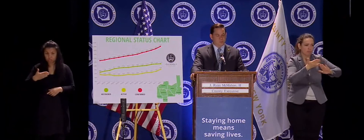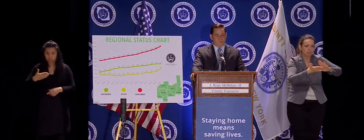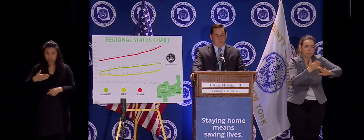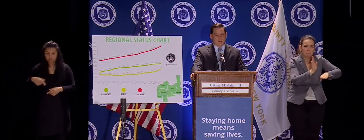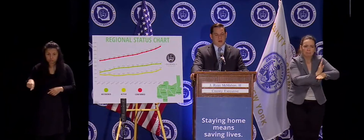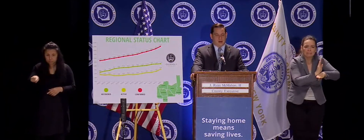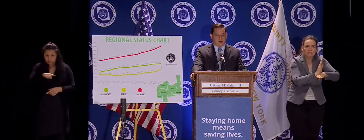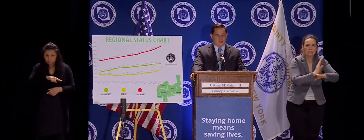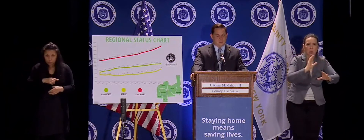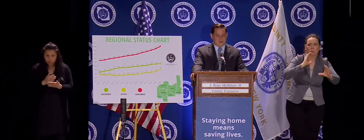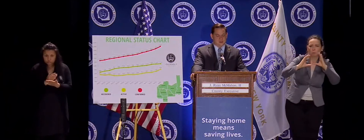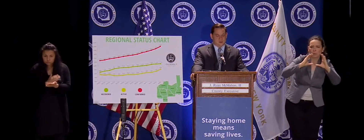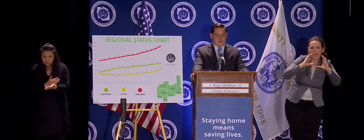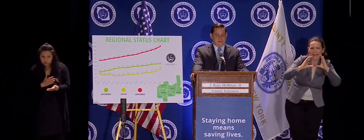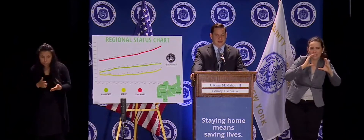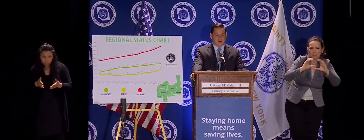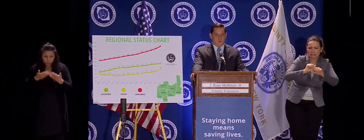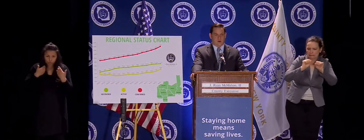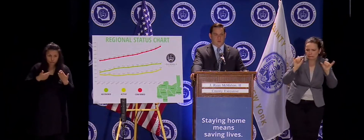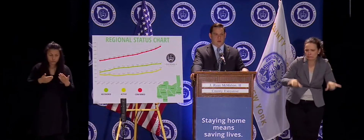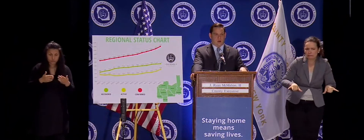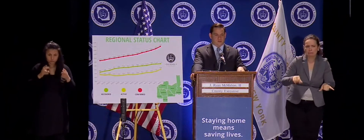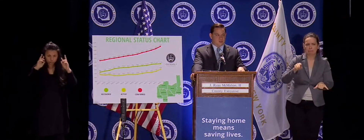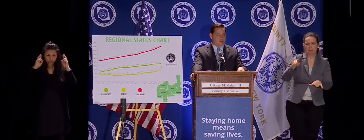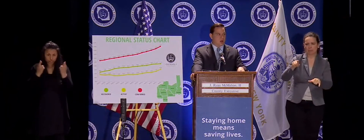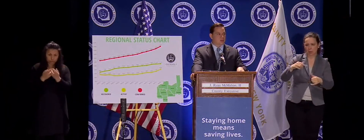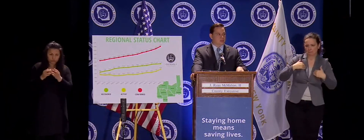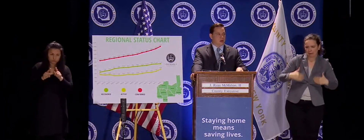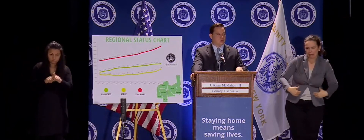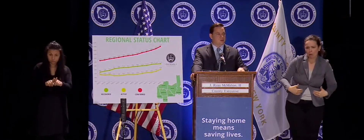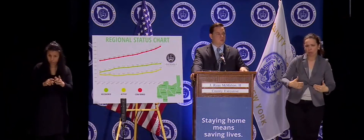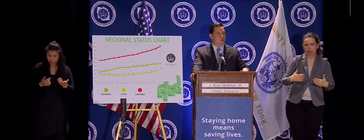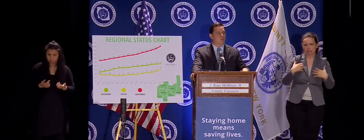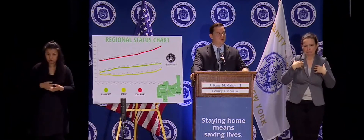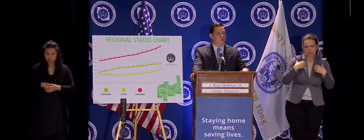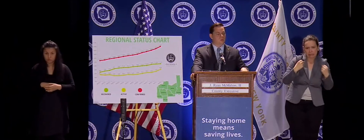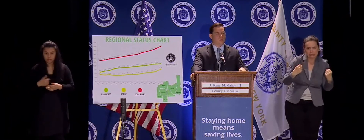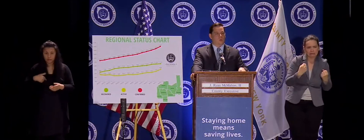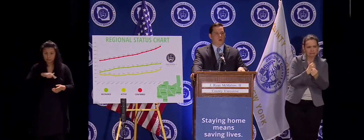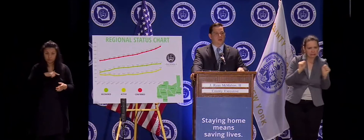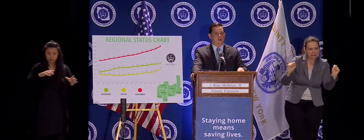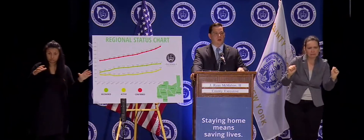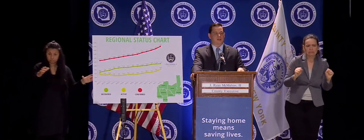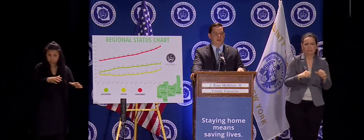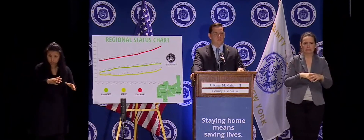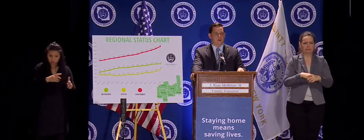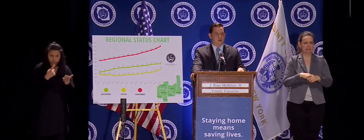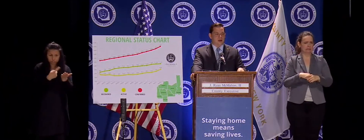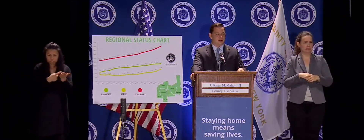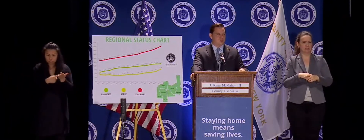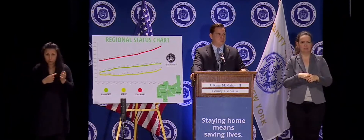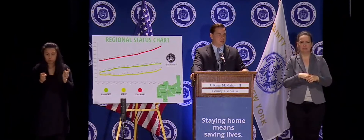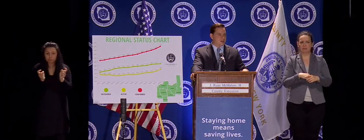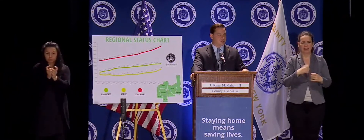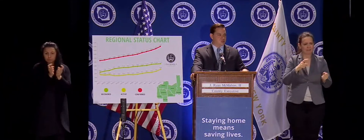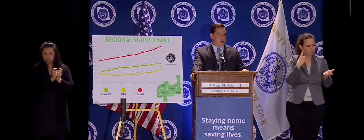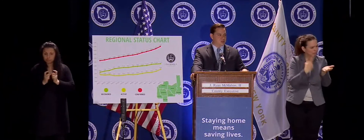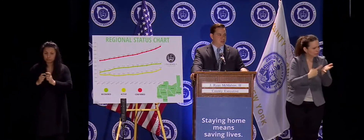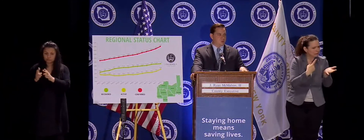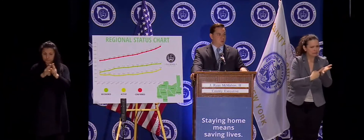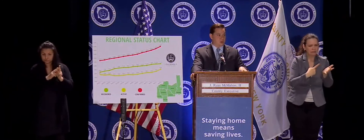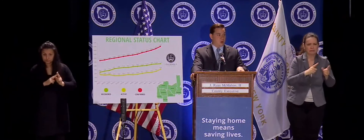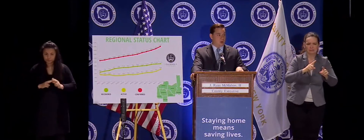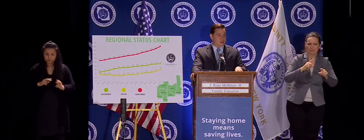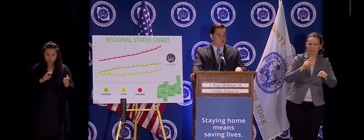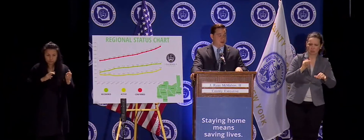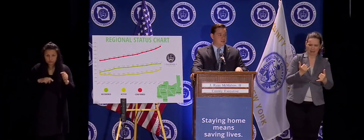group. And so that's kind of where we are still talking. We're working all together on communication strategy